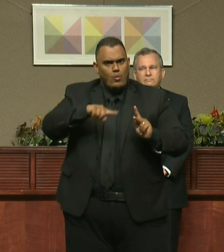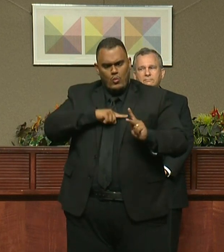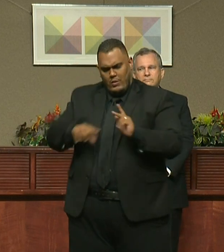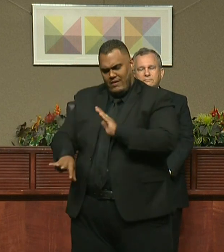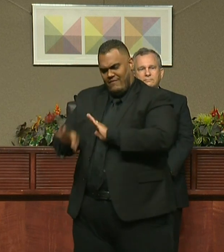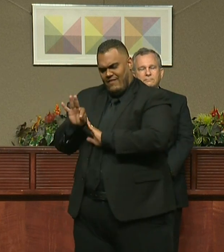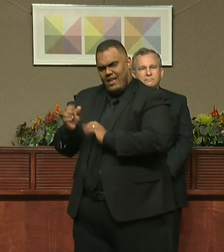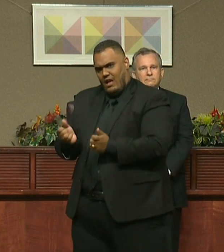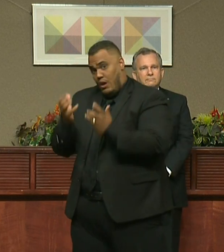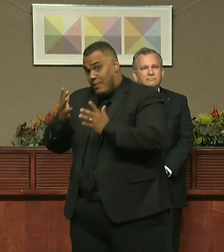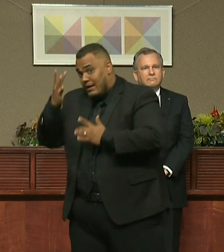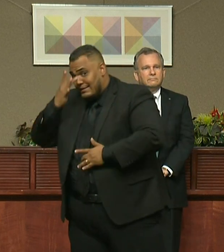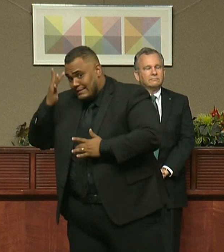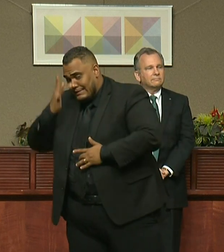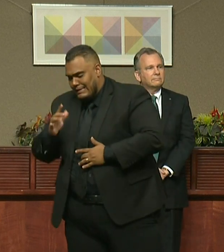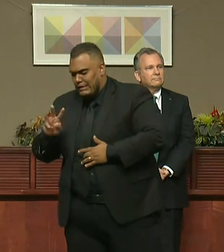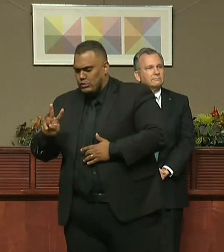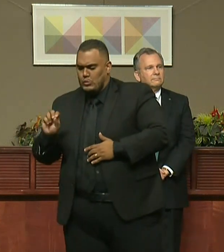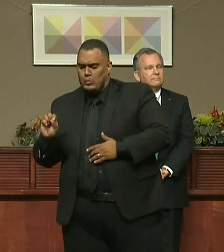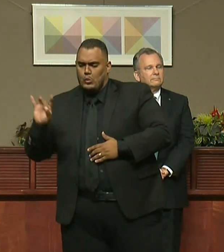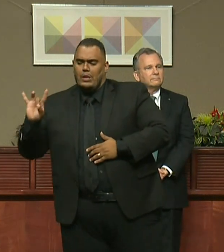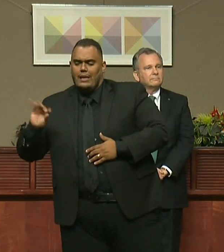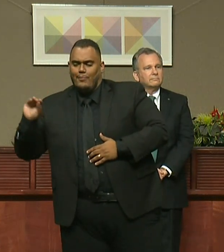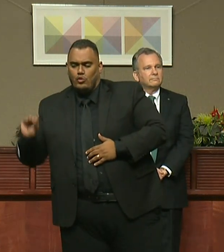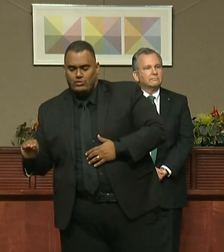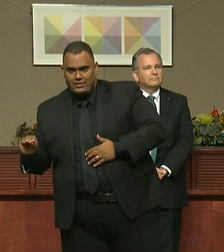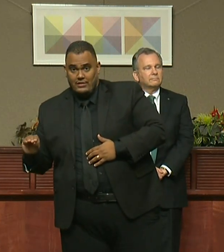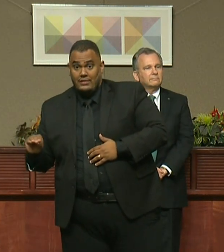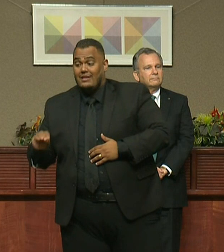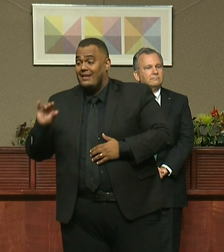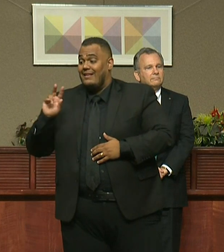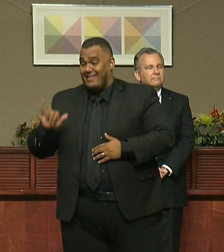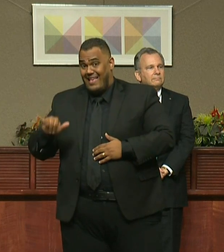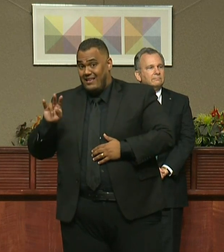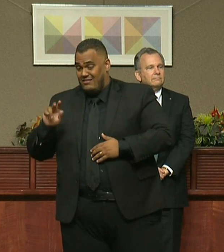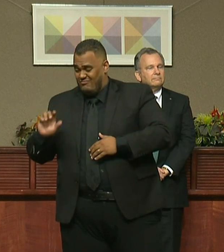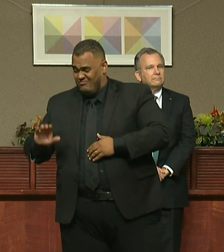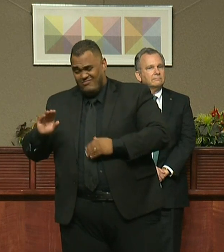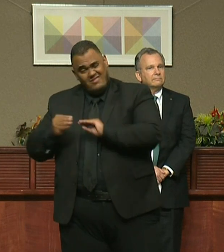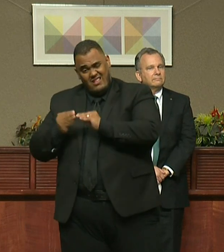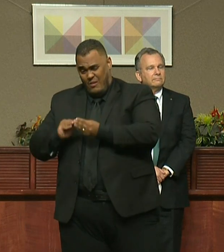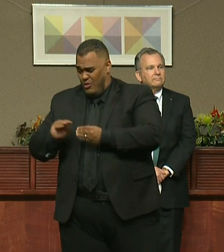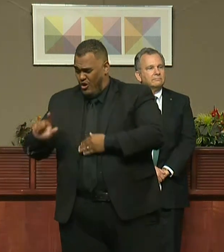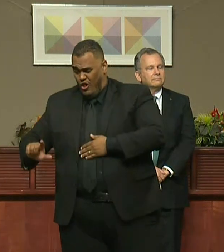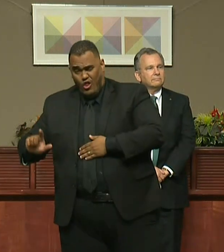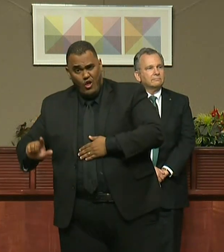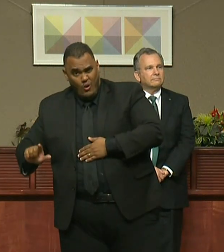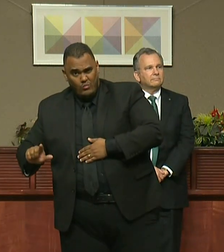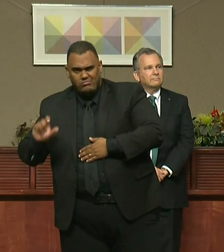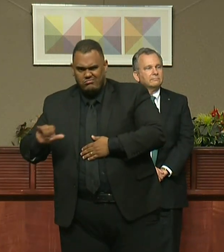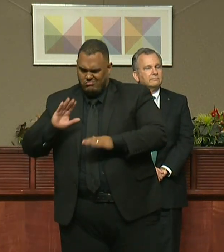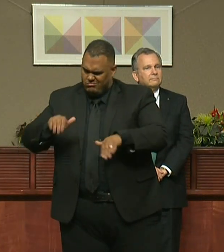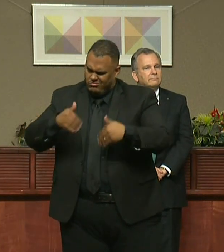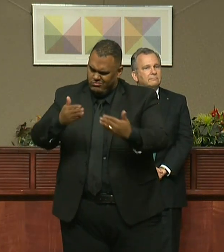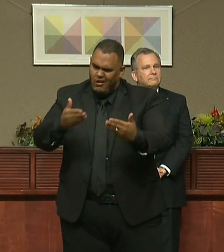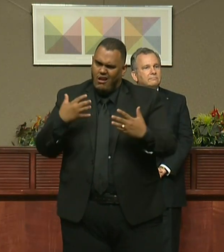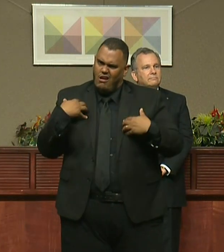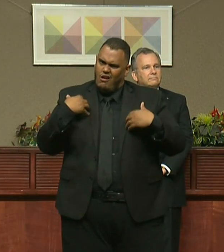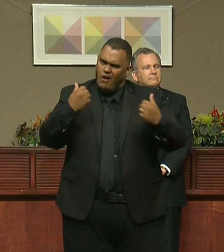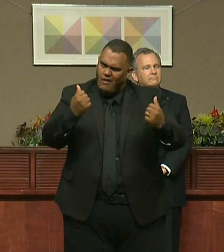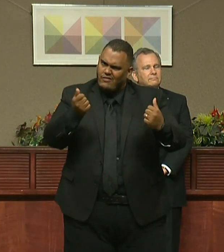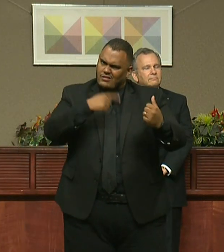the 2.8% because with that low number, it is what really gives us the confidence to be able